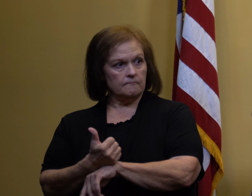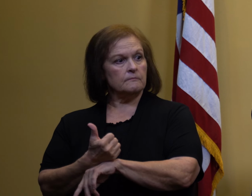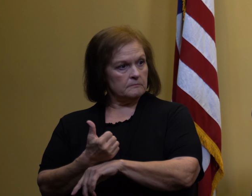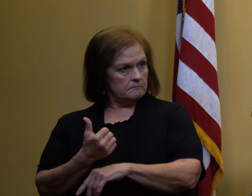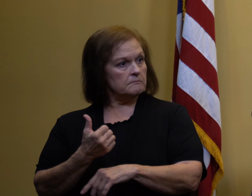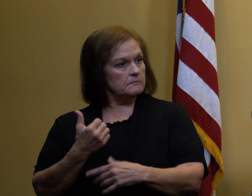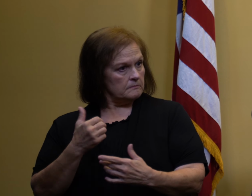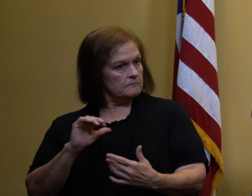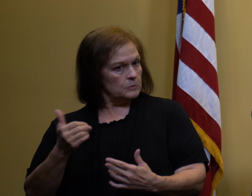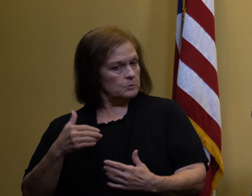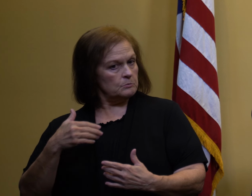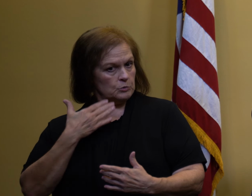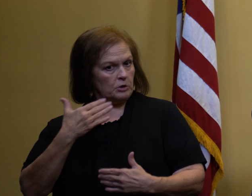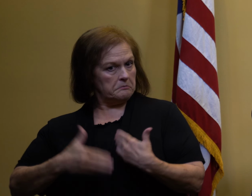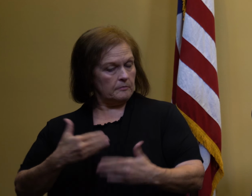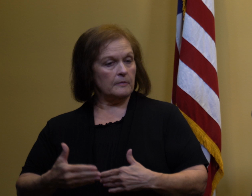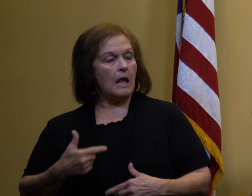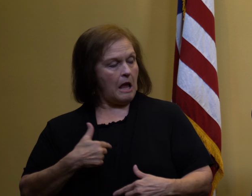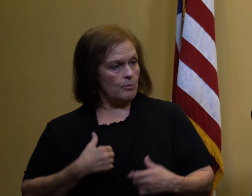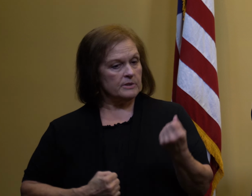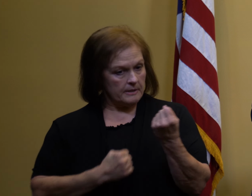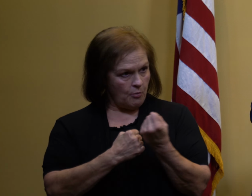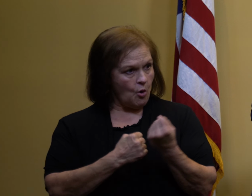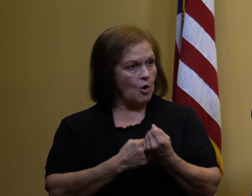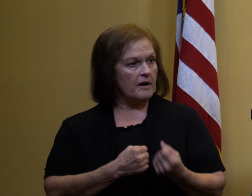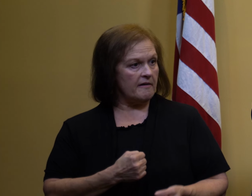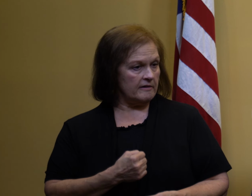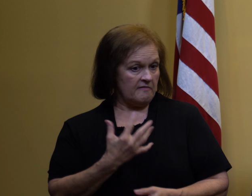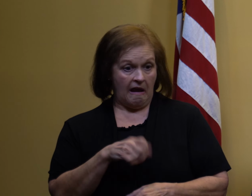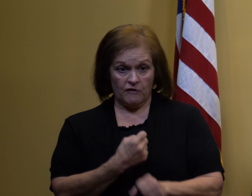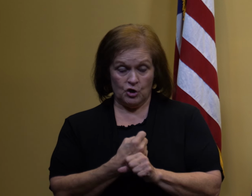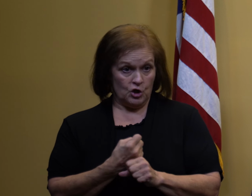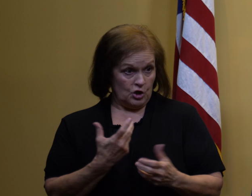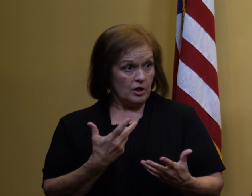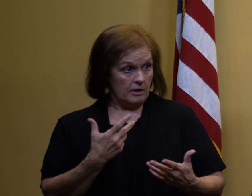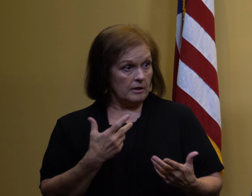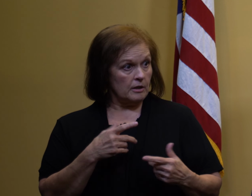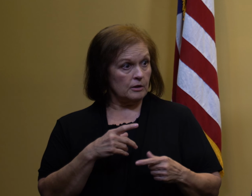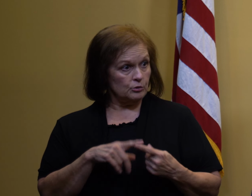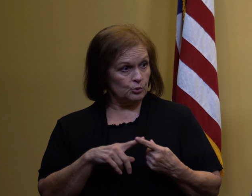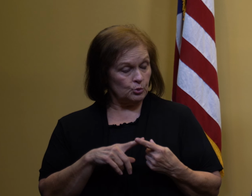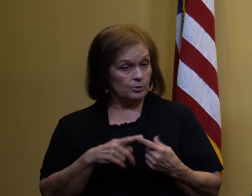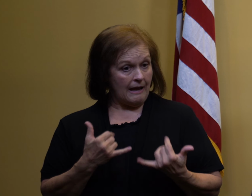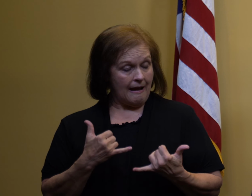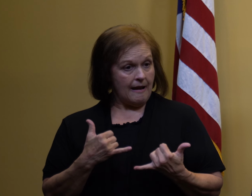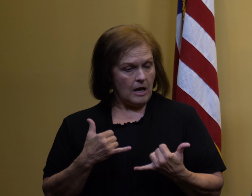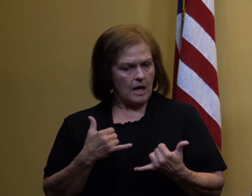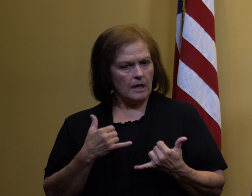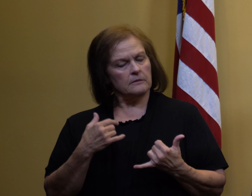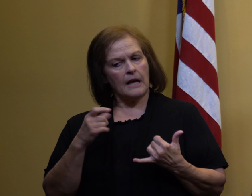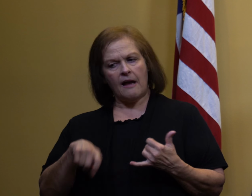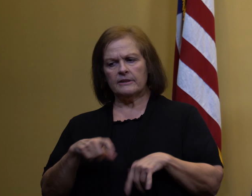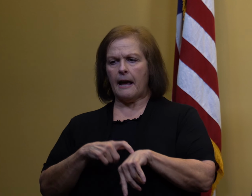well. I think that I was very much supportive with 5 years. It's always good, right, to take a step back and do, a review.